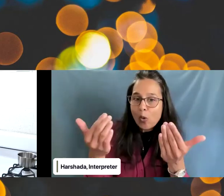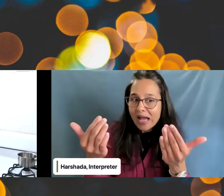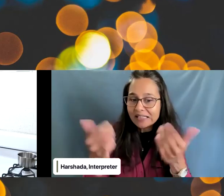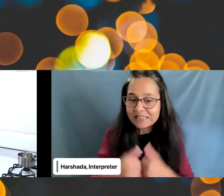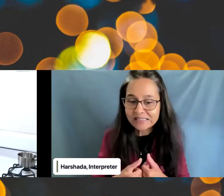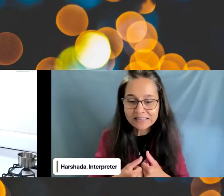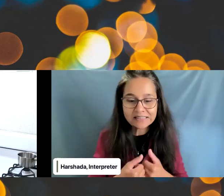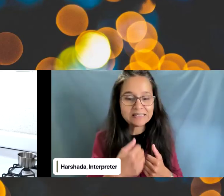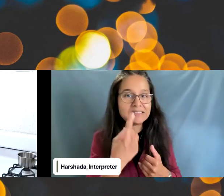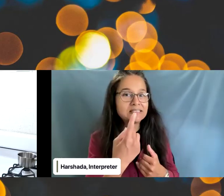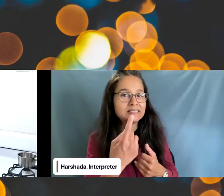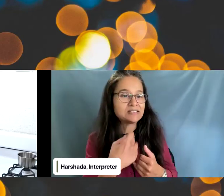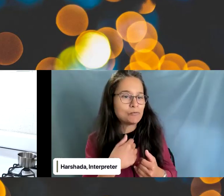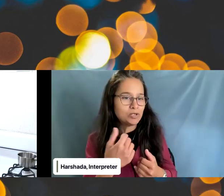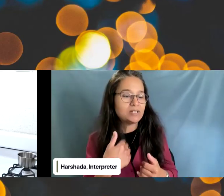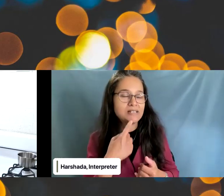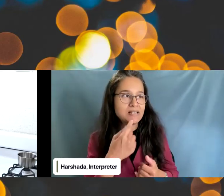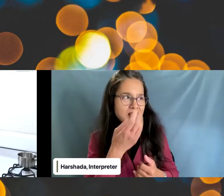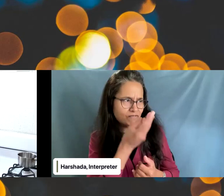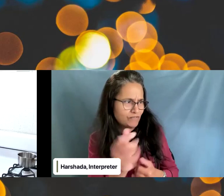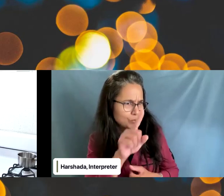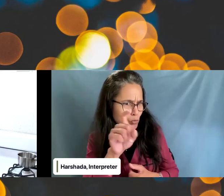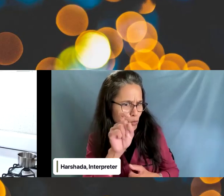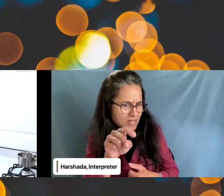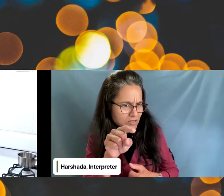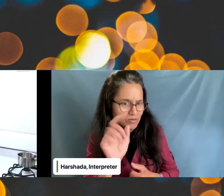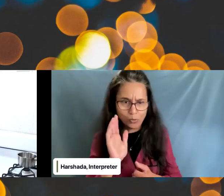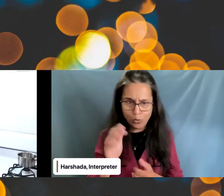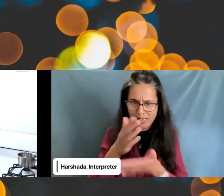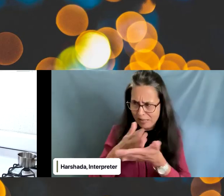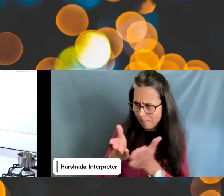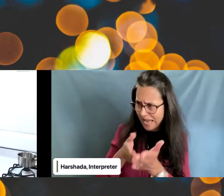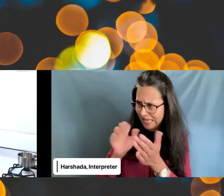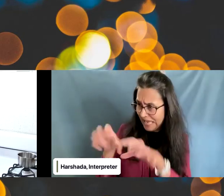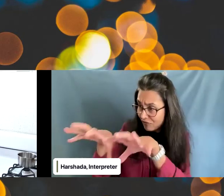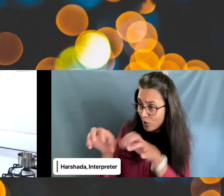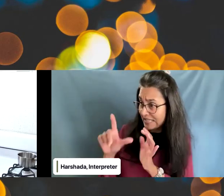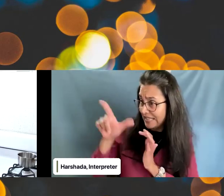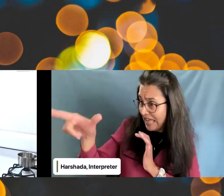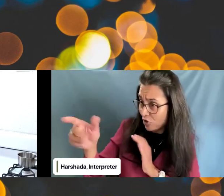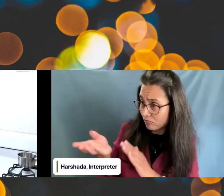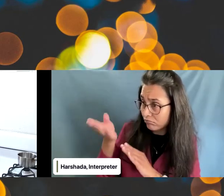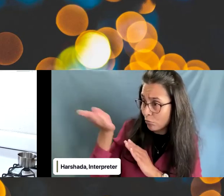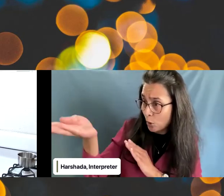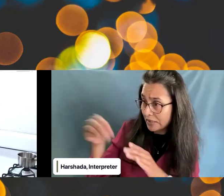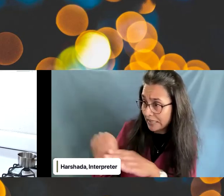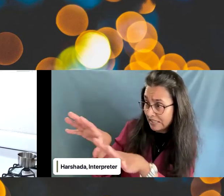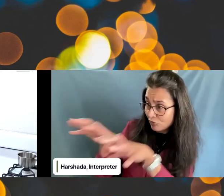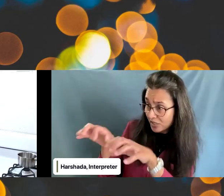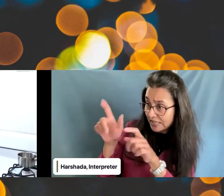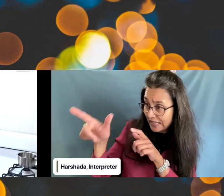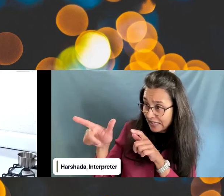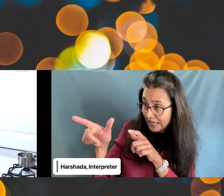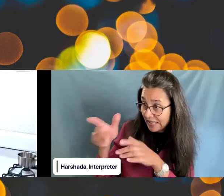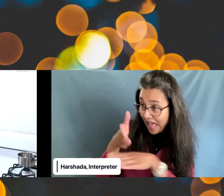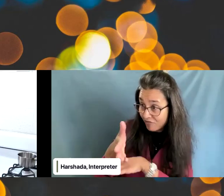We have a few actually. We have a few. Will the pie be freezable? Freezable. Once it's done.